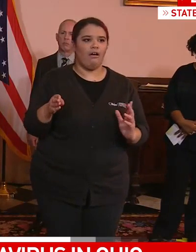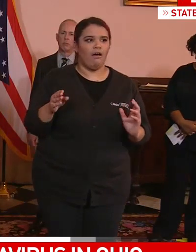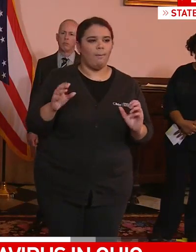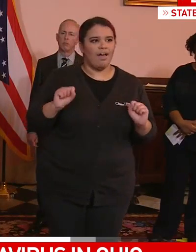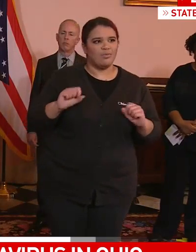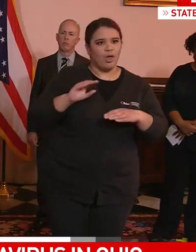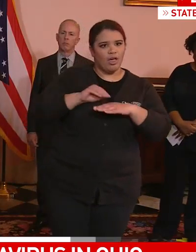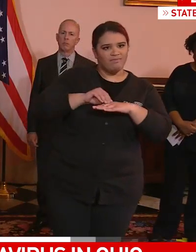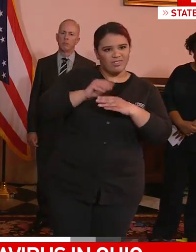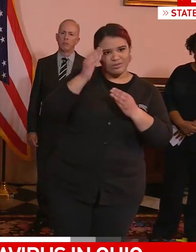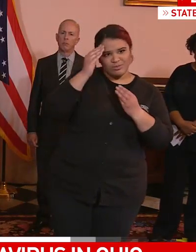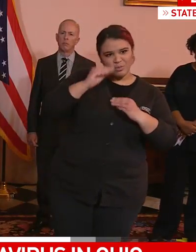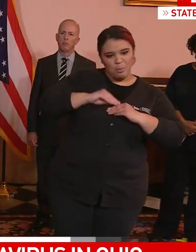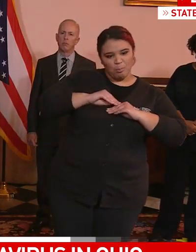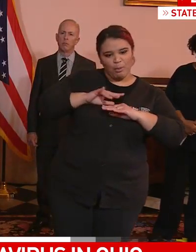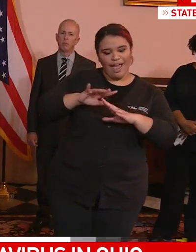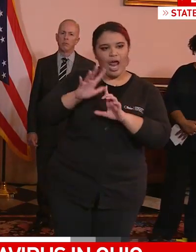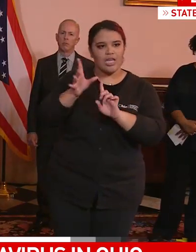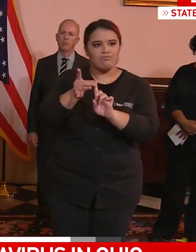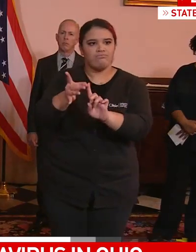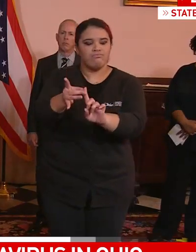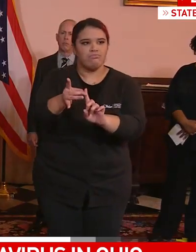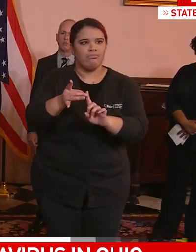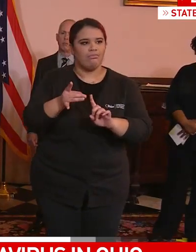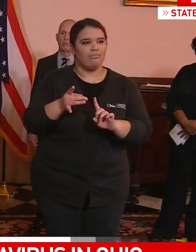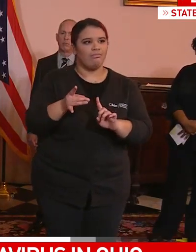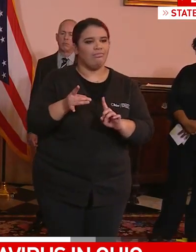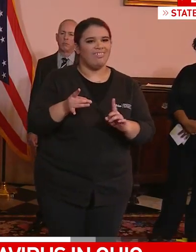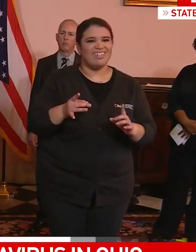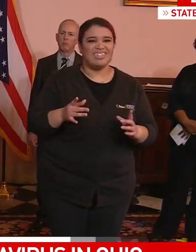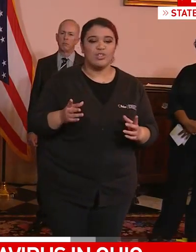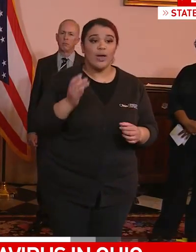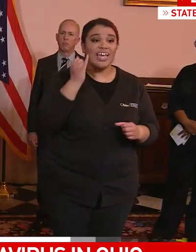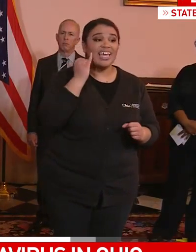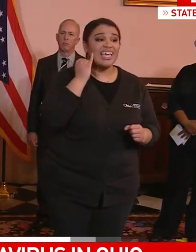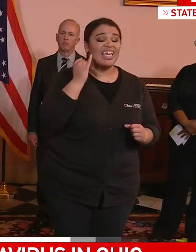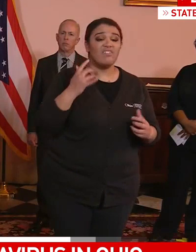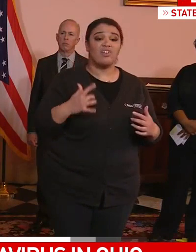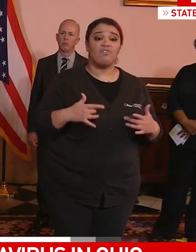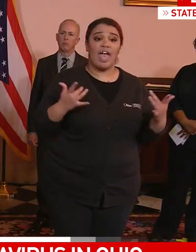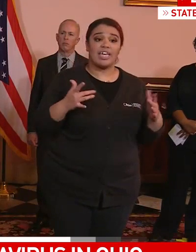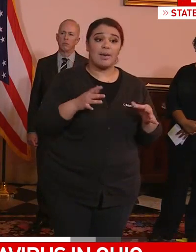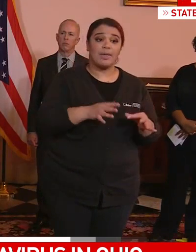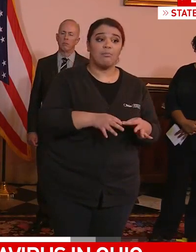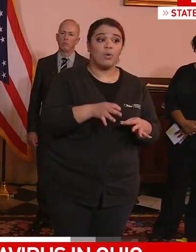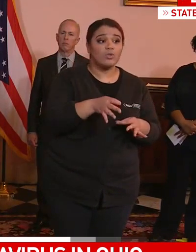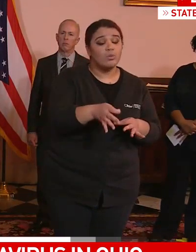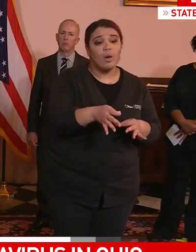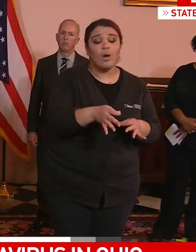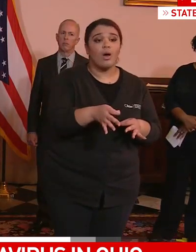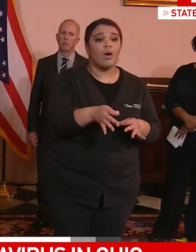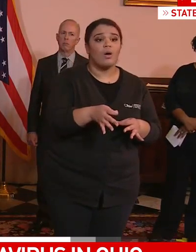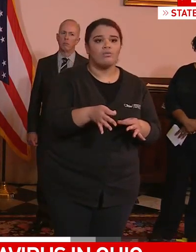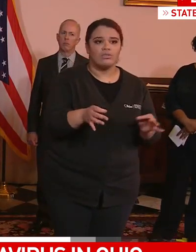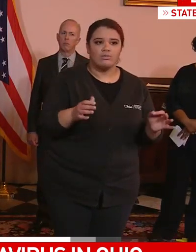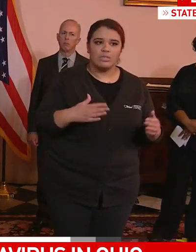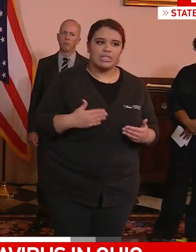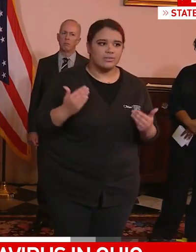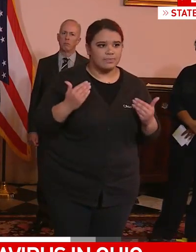if people can postpone something, don't do it, don't go out, don't have that contact, they should do